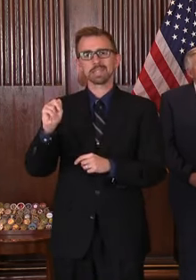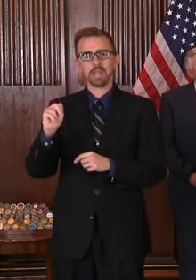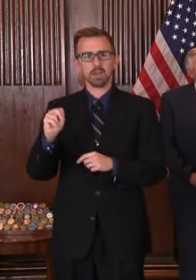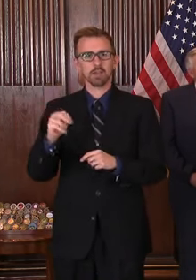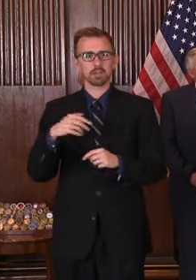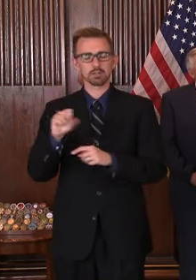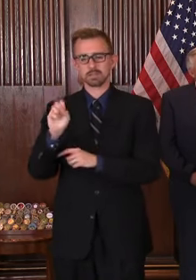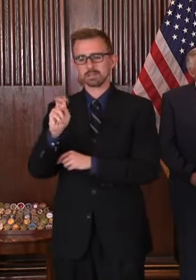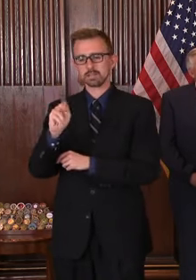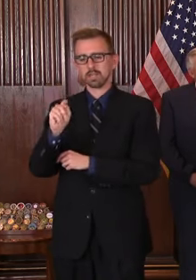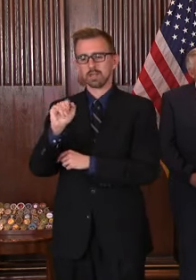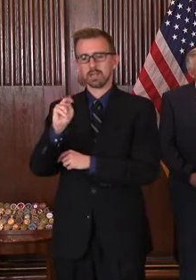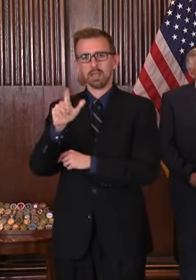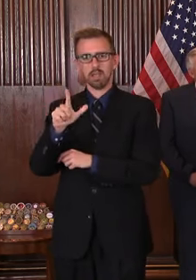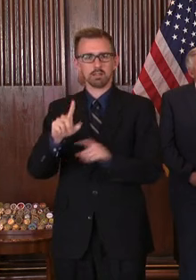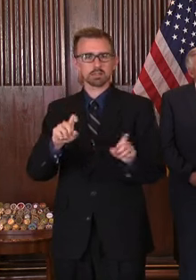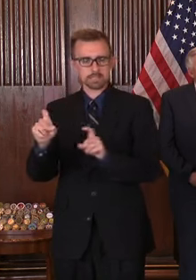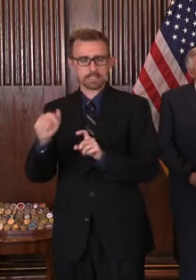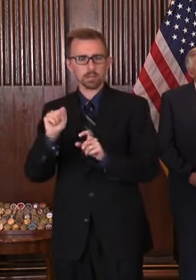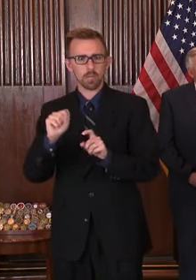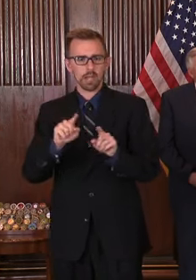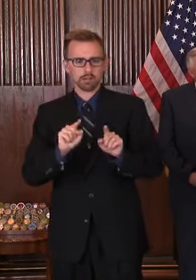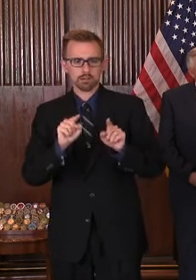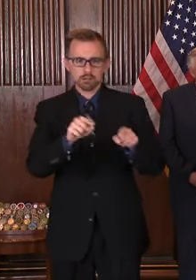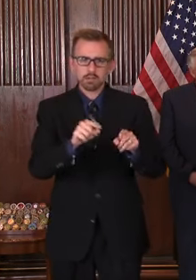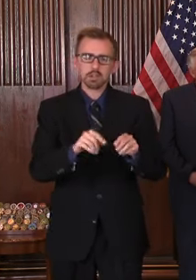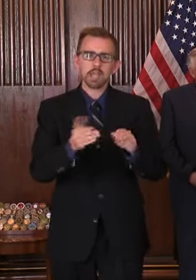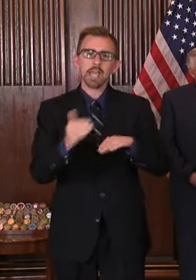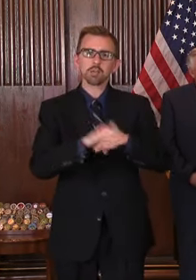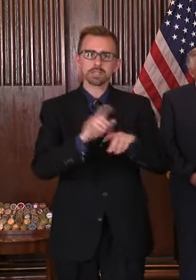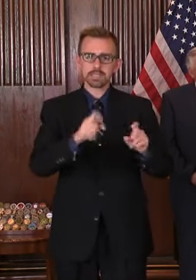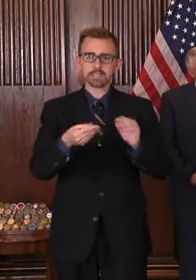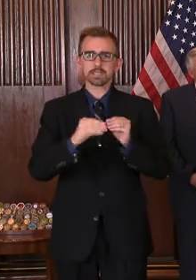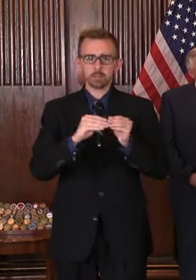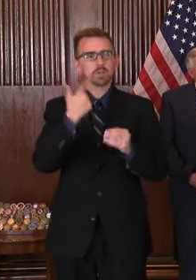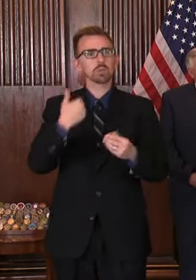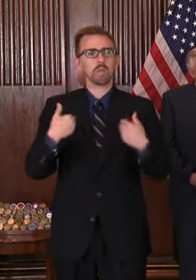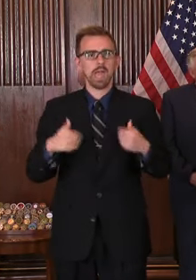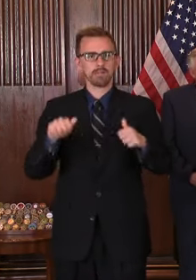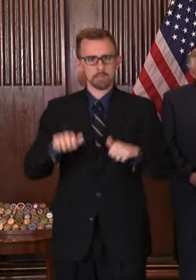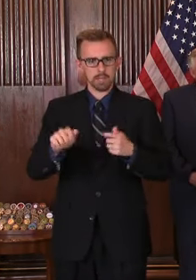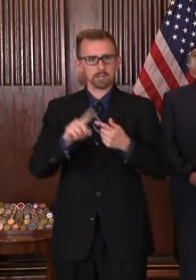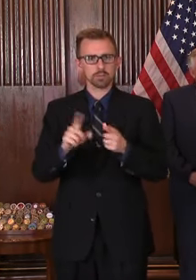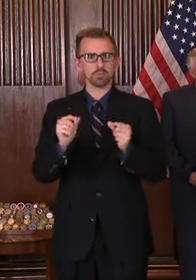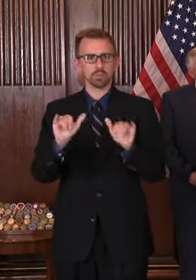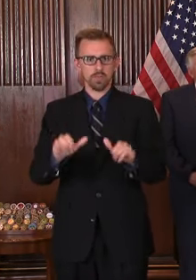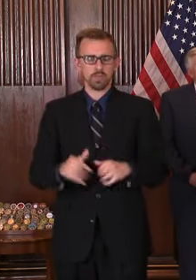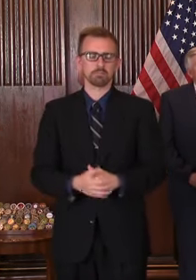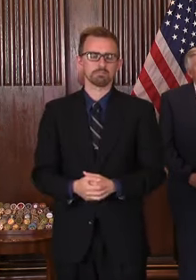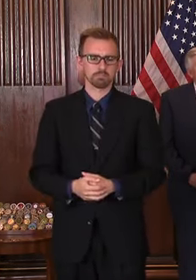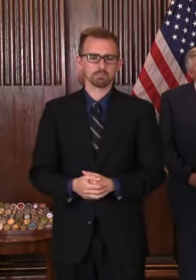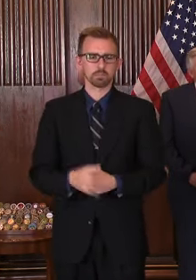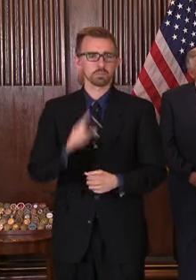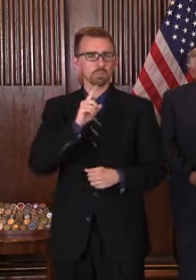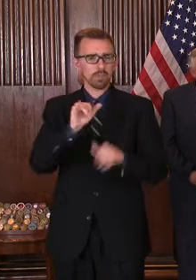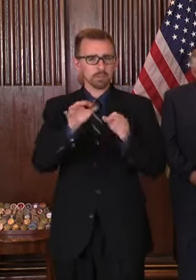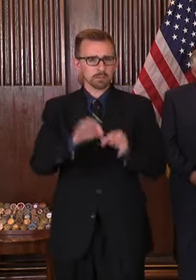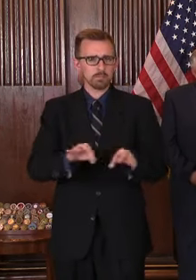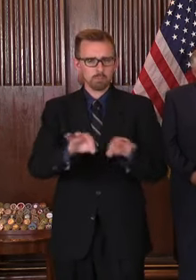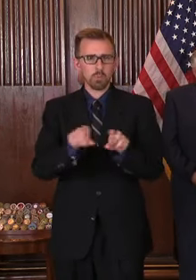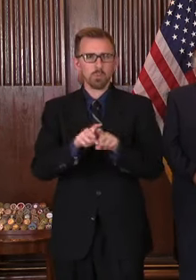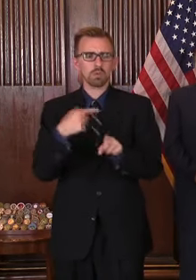sentinel testing, in other words, we will increase our test numbers because we have the capacity to do that. And we think that's really important as